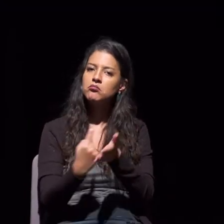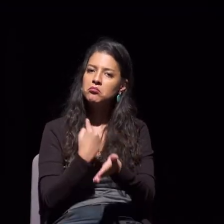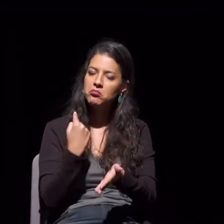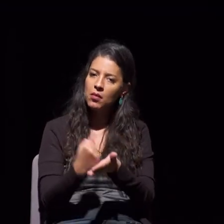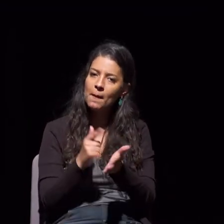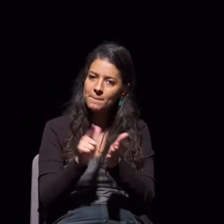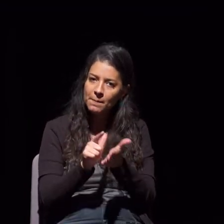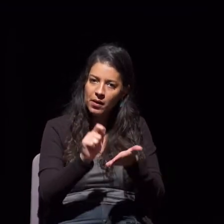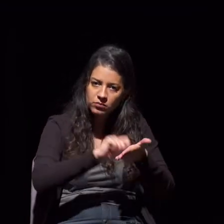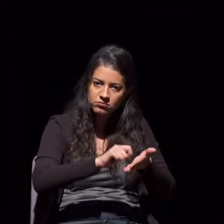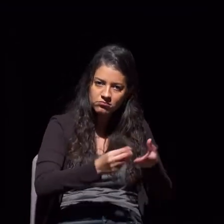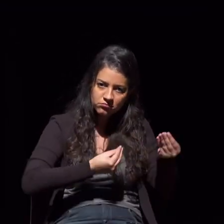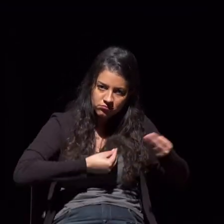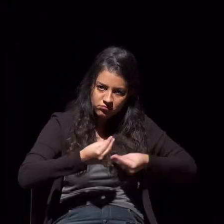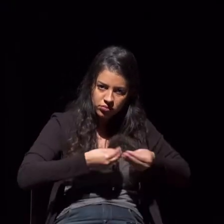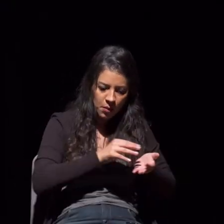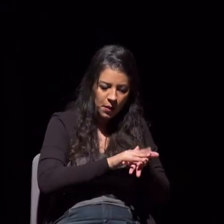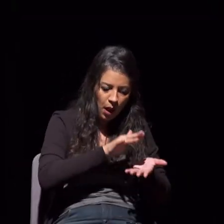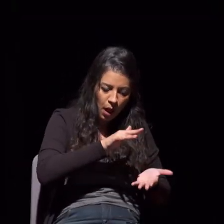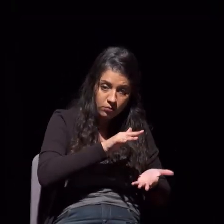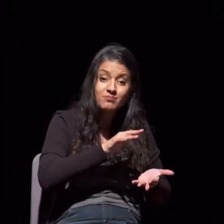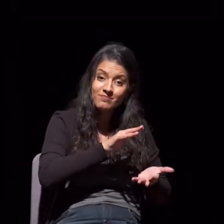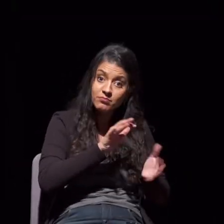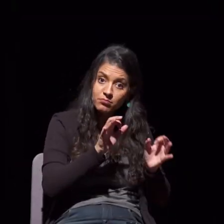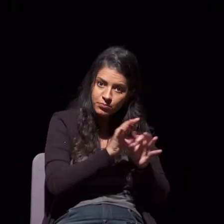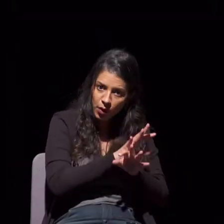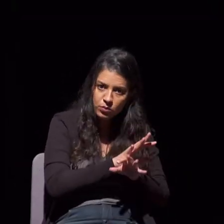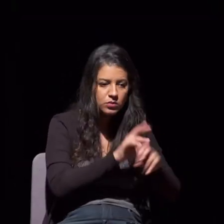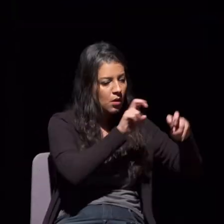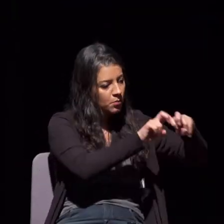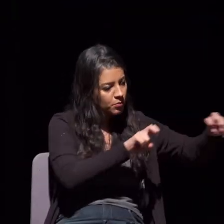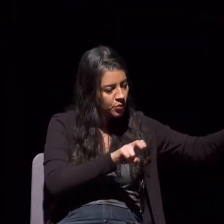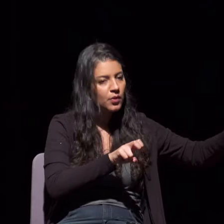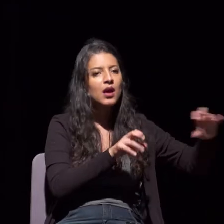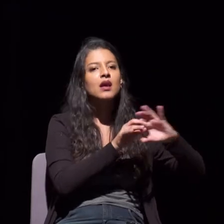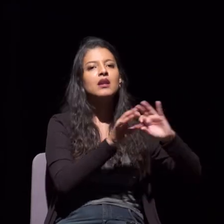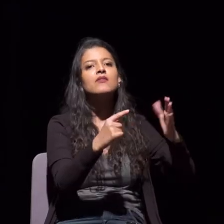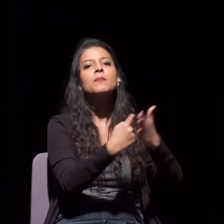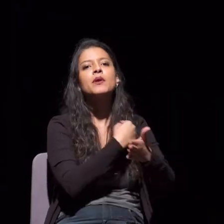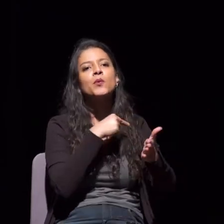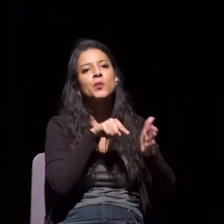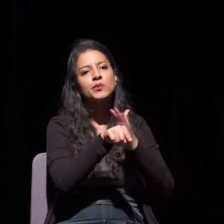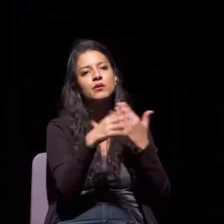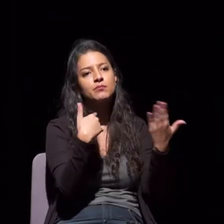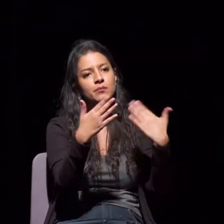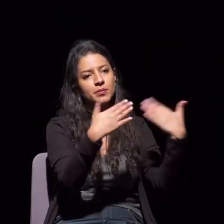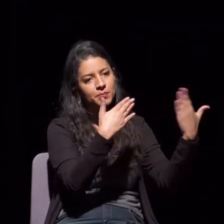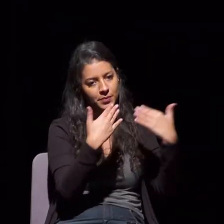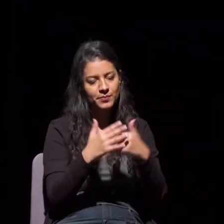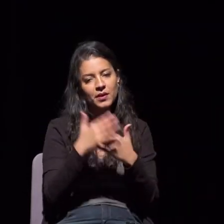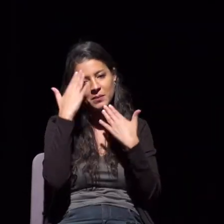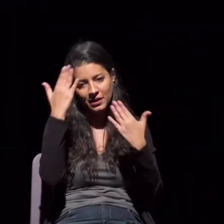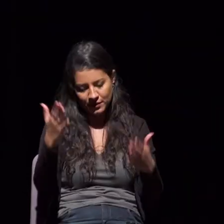e depois vamos abrir para conversa com os palestrantes e o público. Muito obrigada.